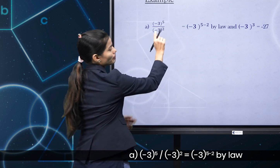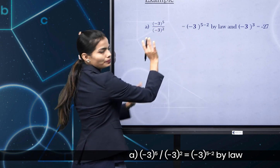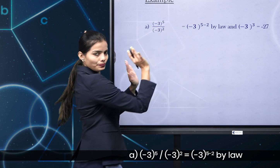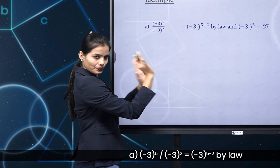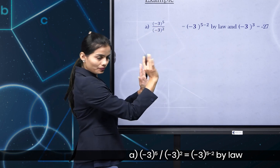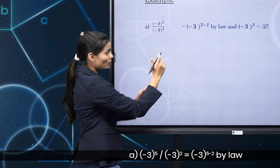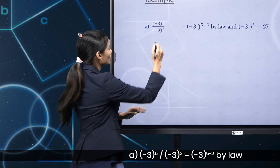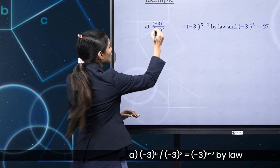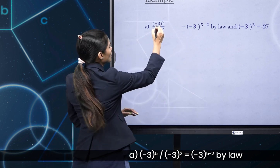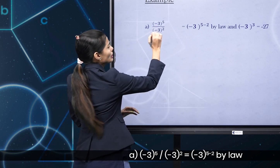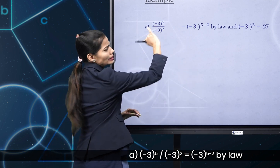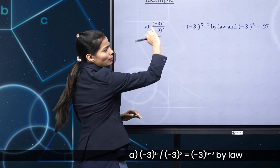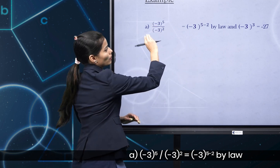by law.